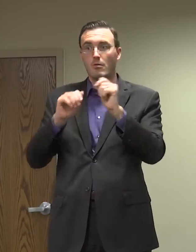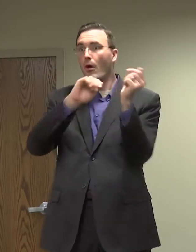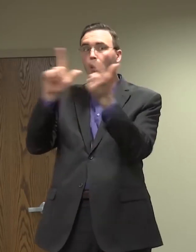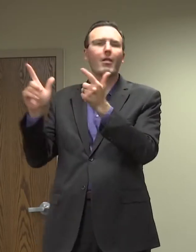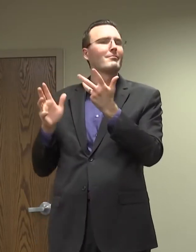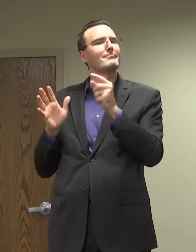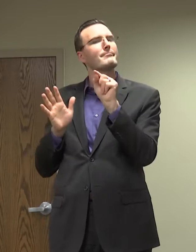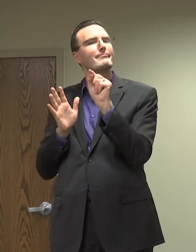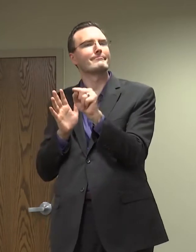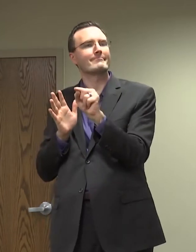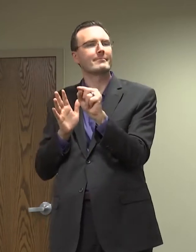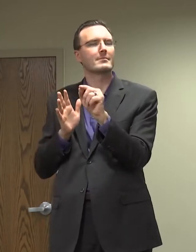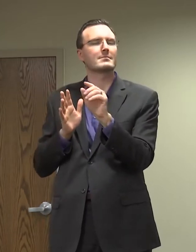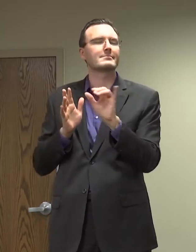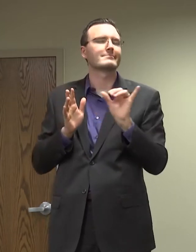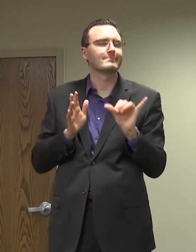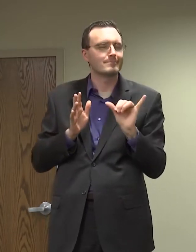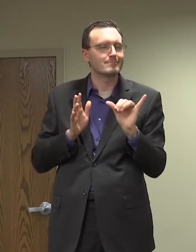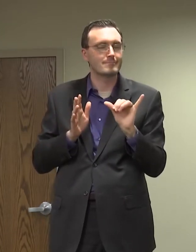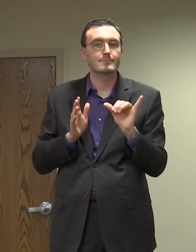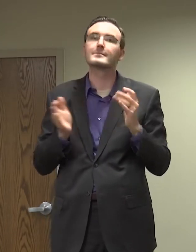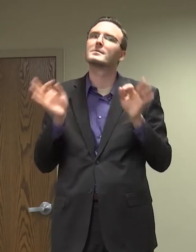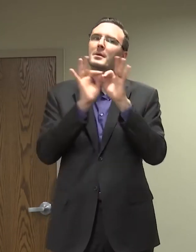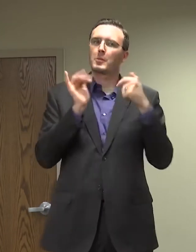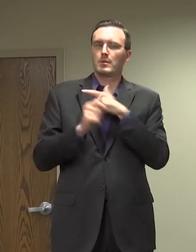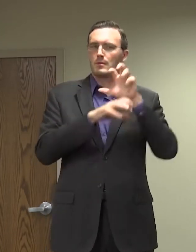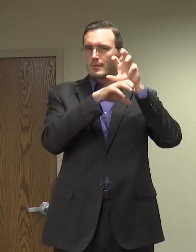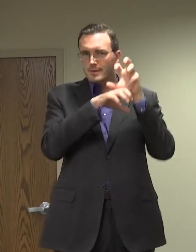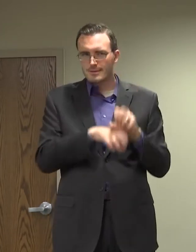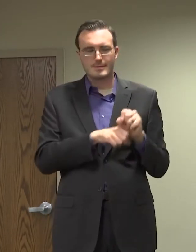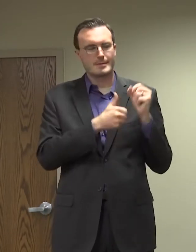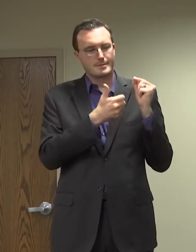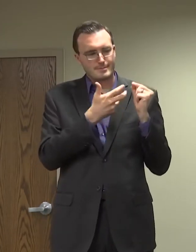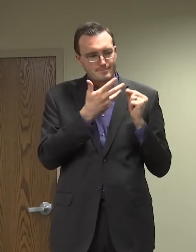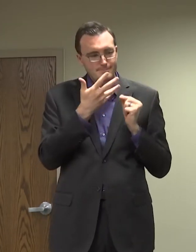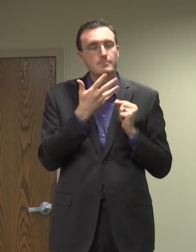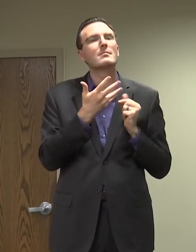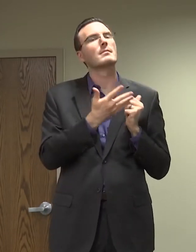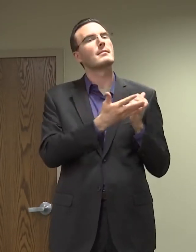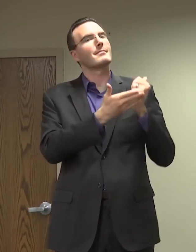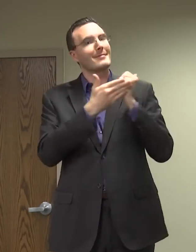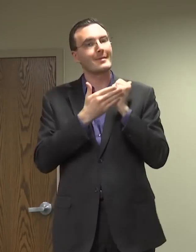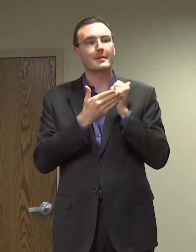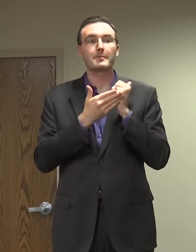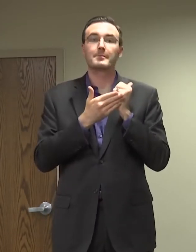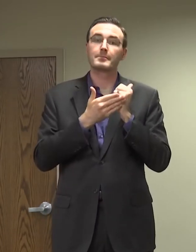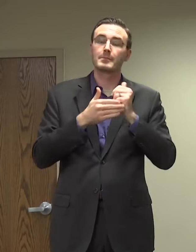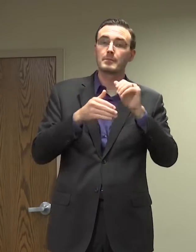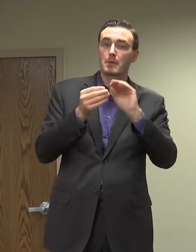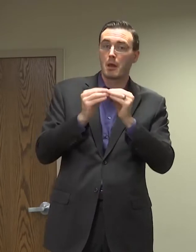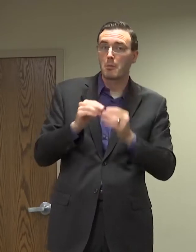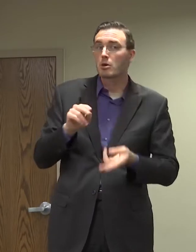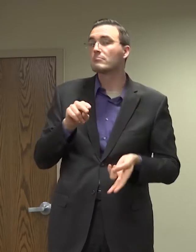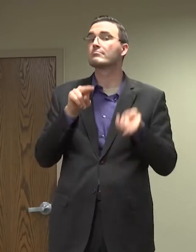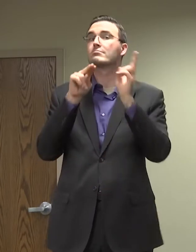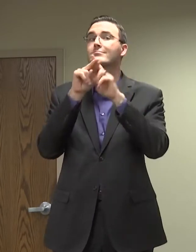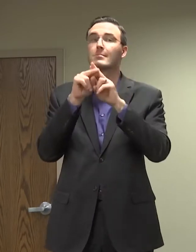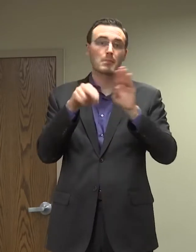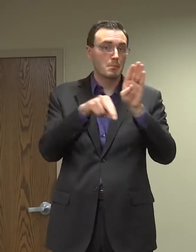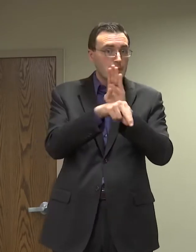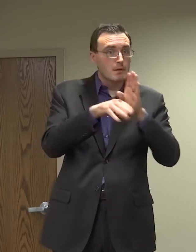do to help our businesses be able to remain open. In addition, as we look forward to opening the